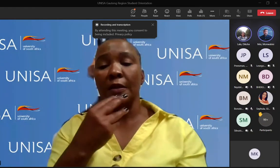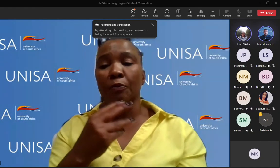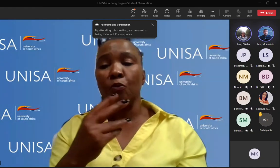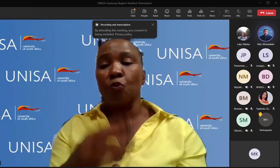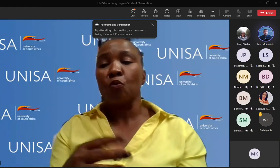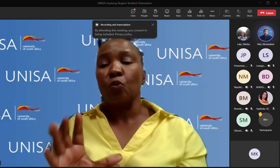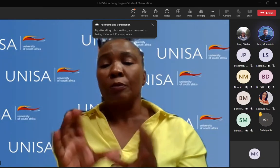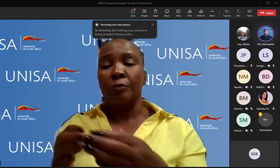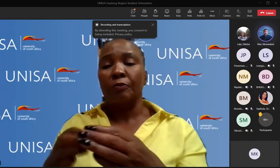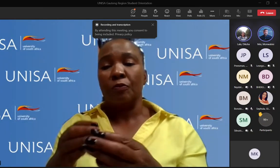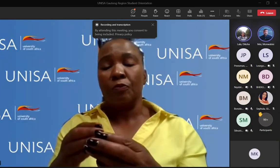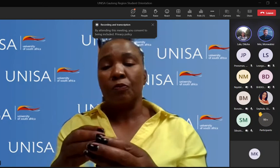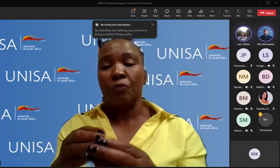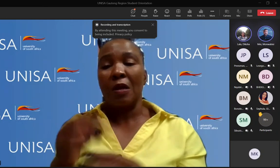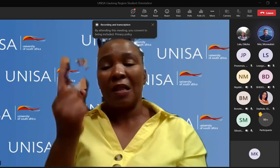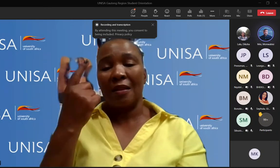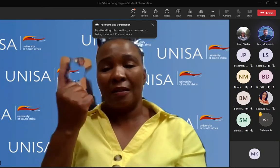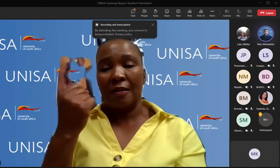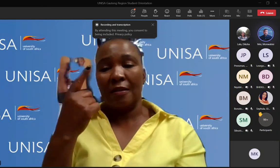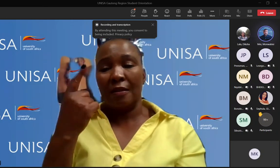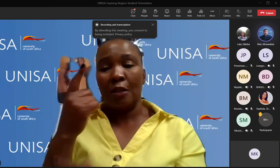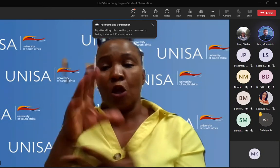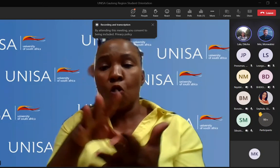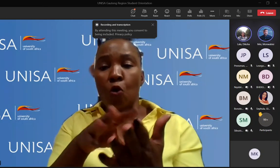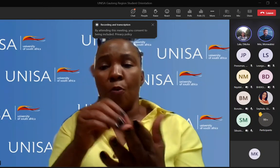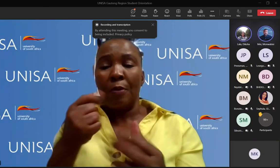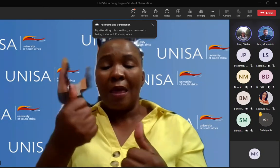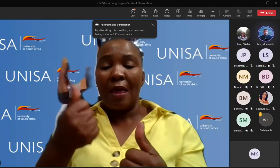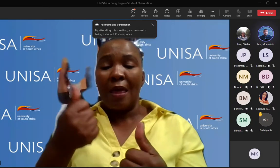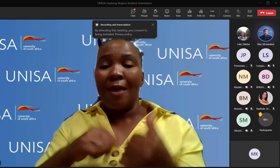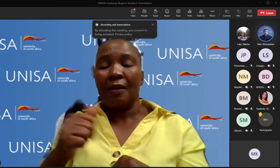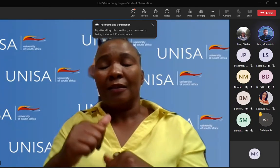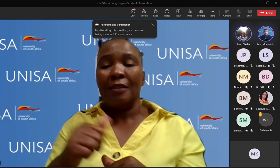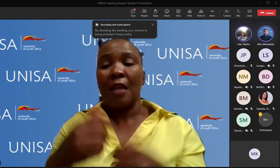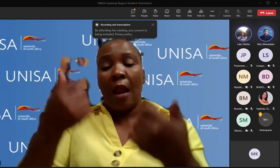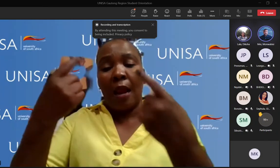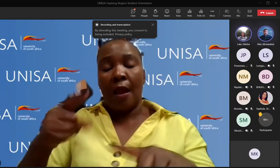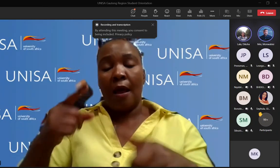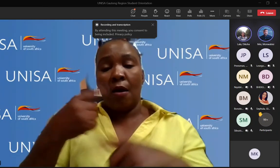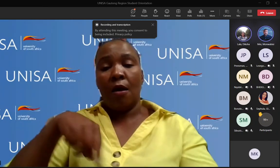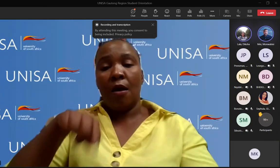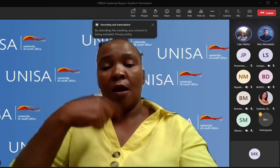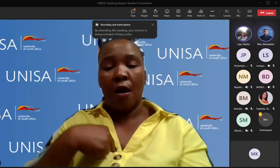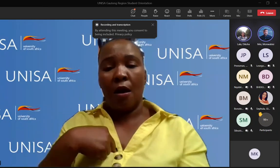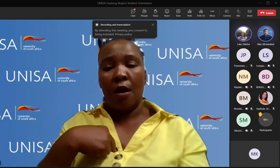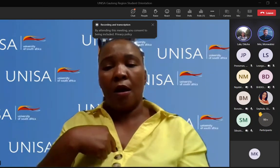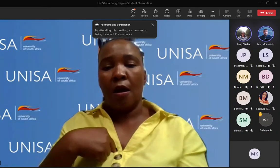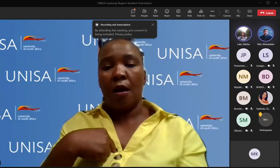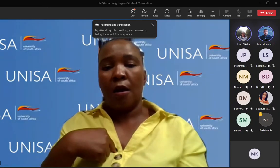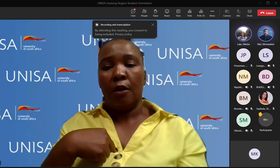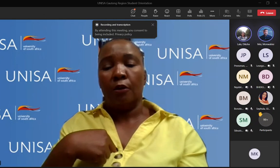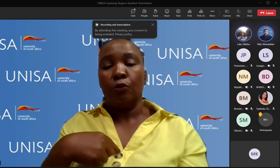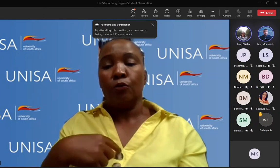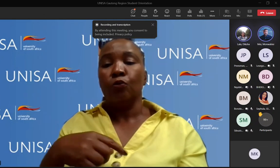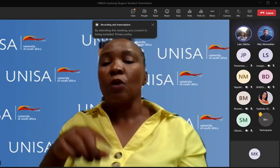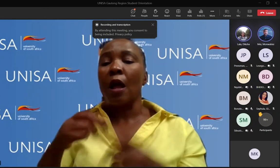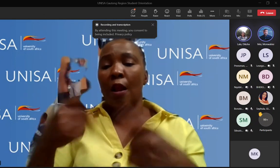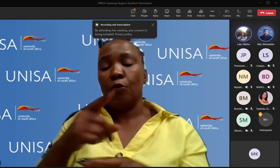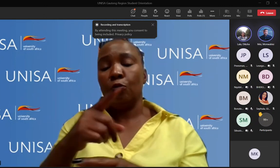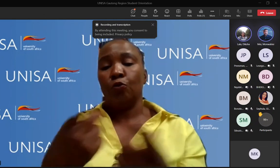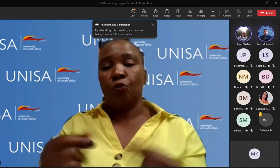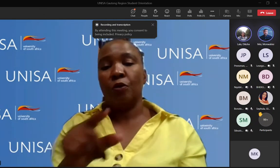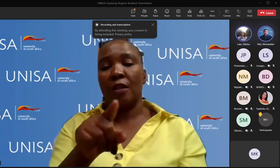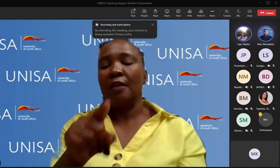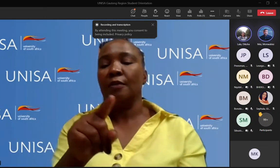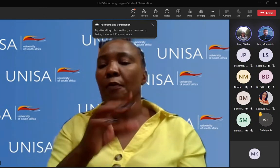they understand so the copy actor actually doesn't allow us to to let you do what you're doing so you're